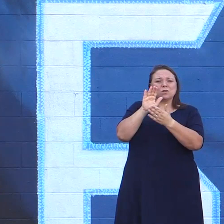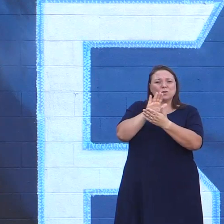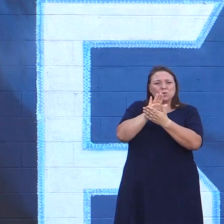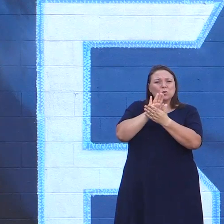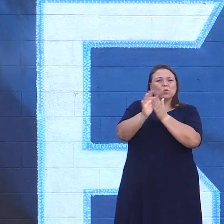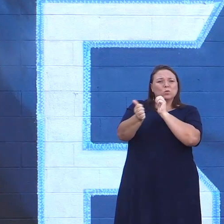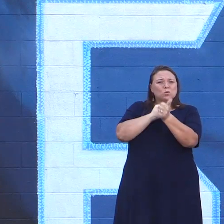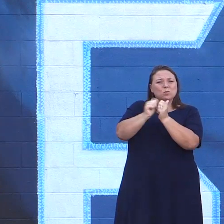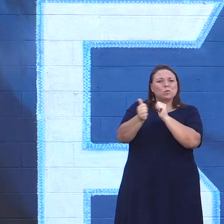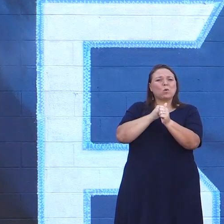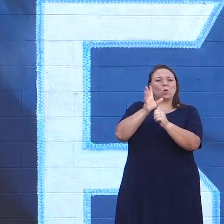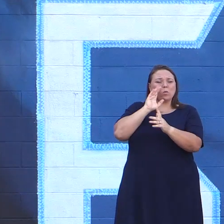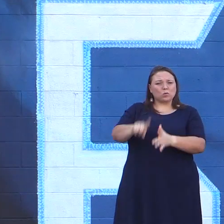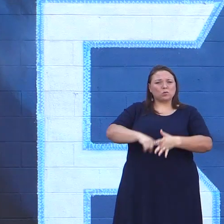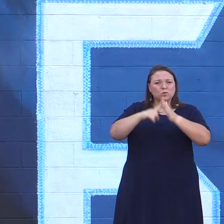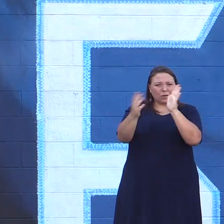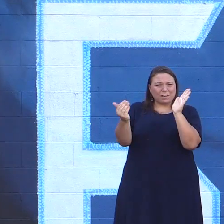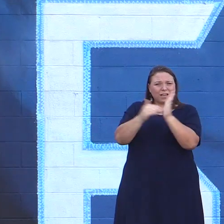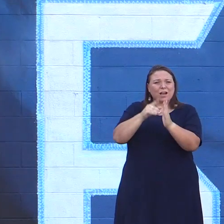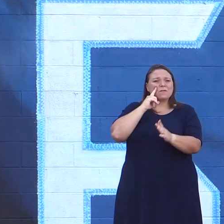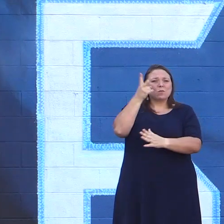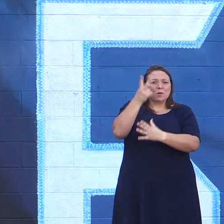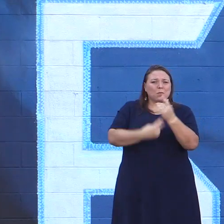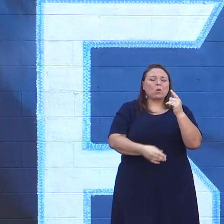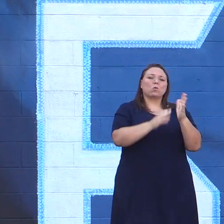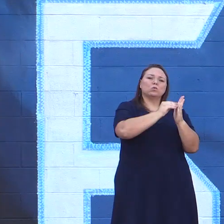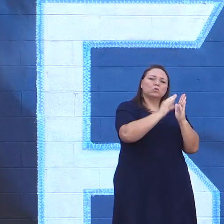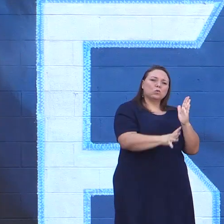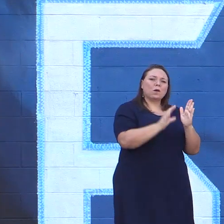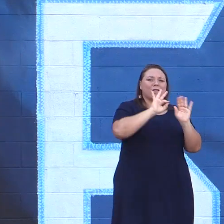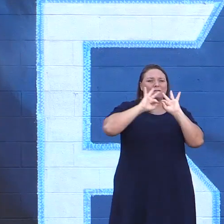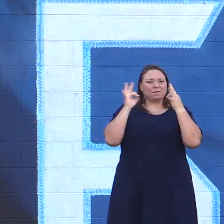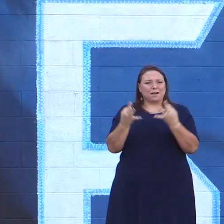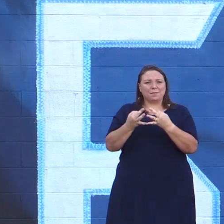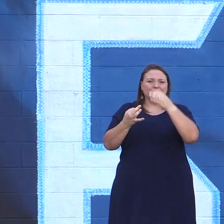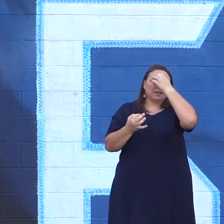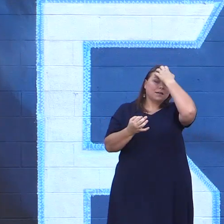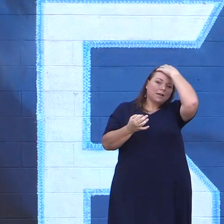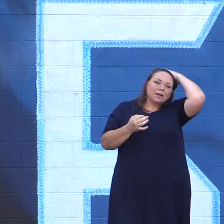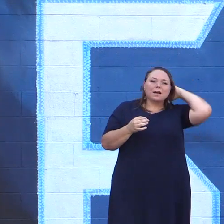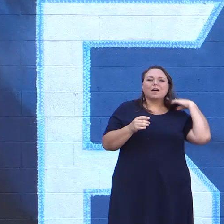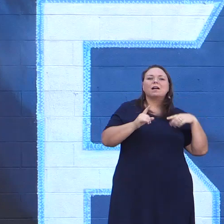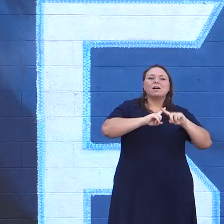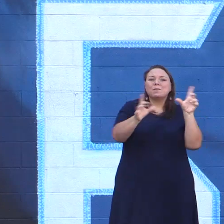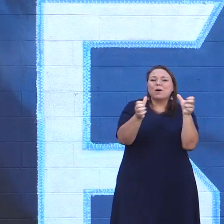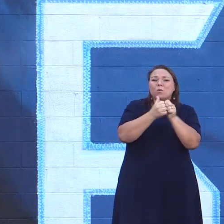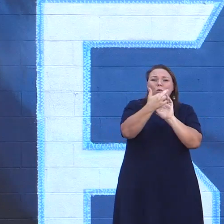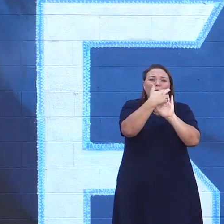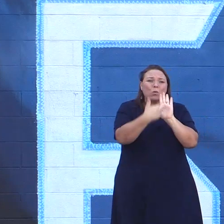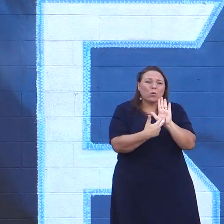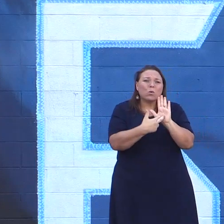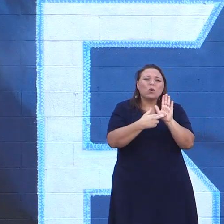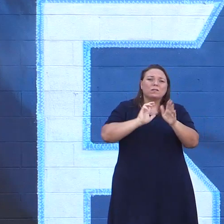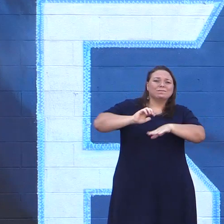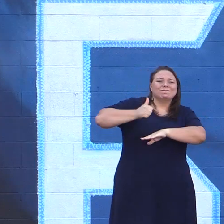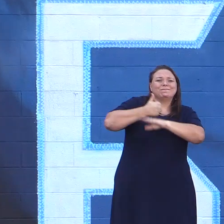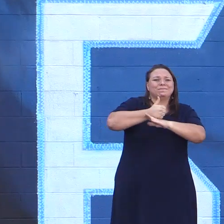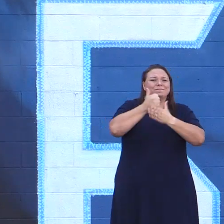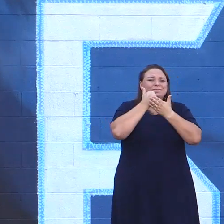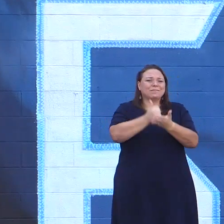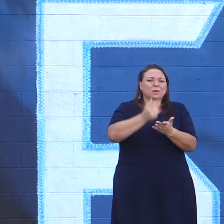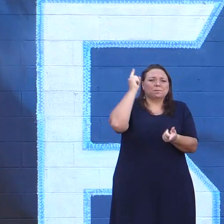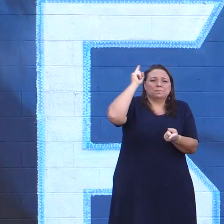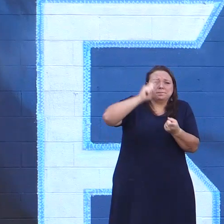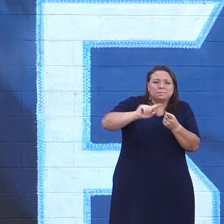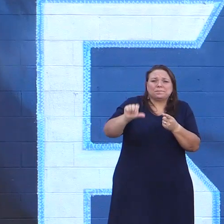sports season will also resume for both student athletes and their families, but with rules and regulations in place to